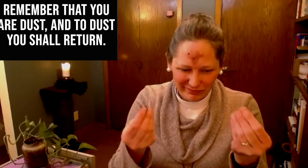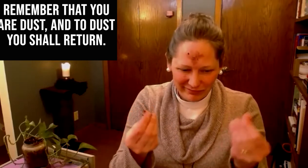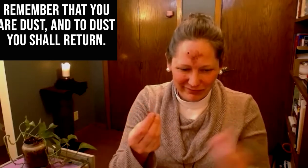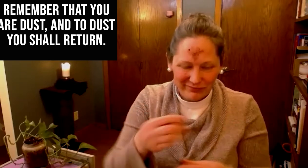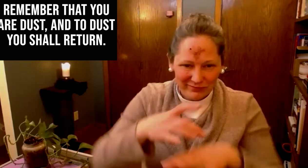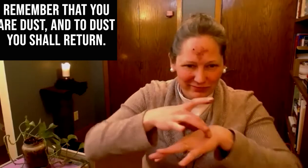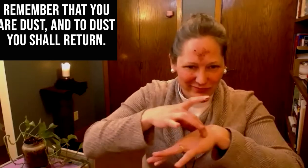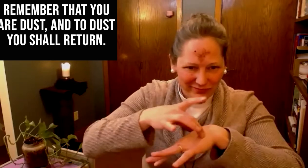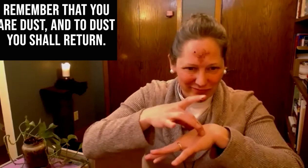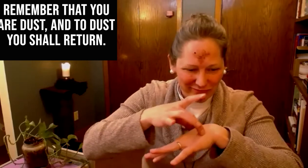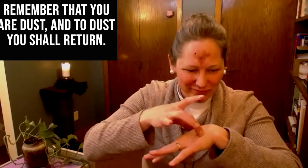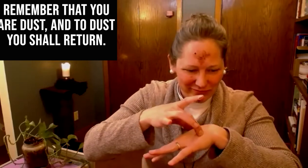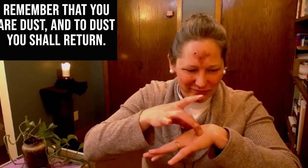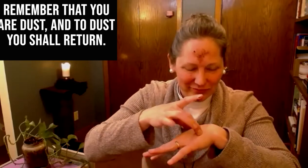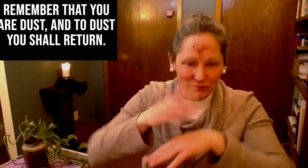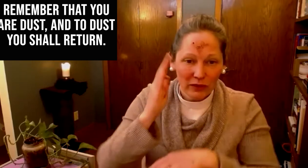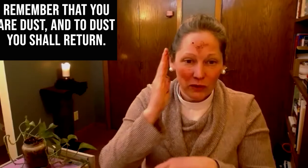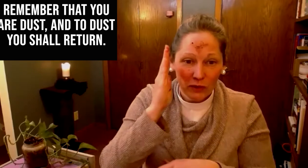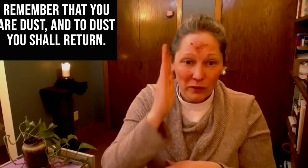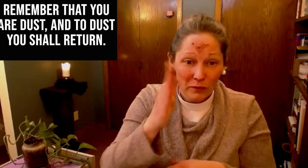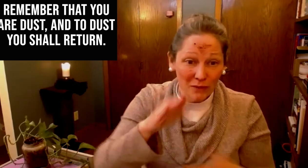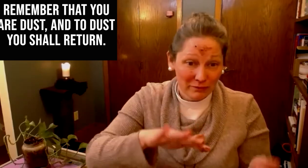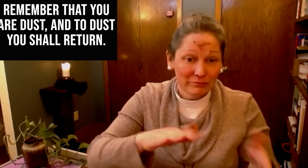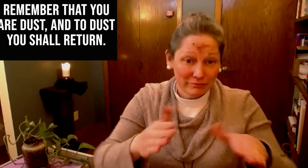Remember that you are dust,